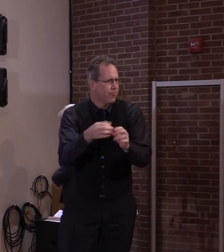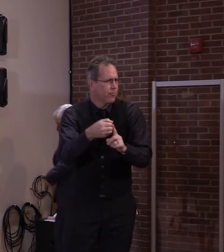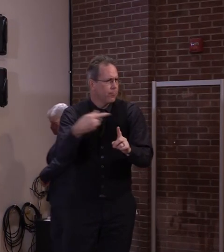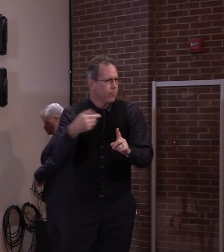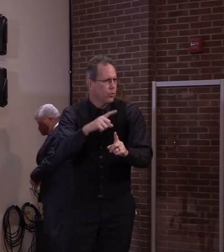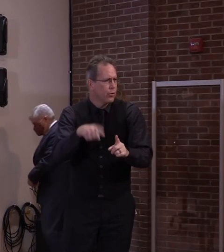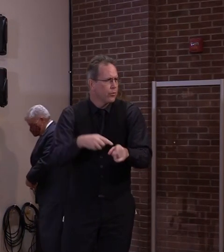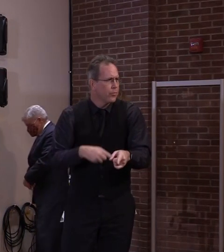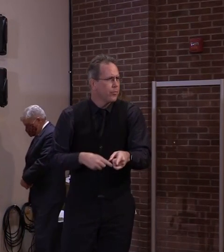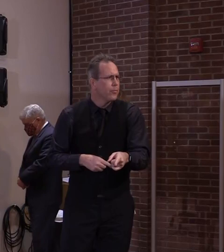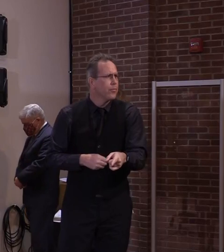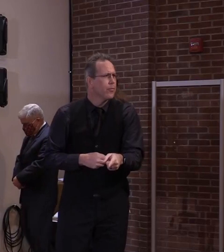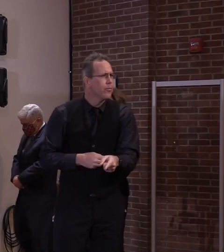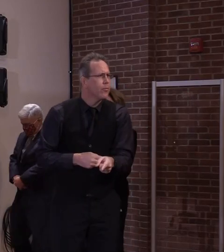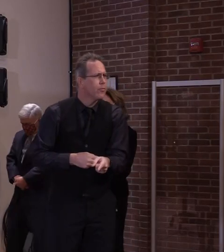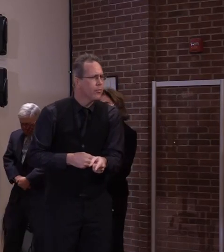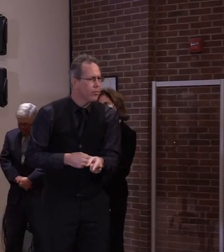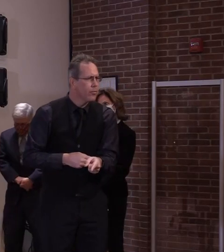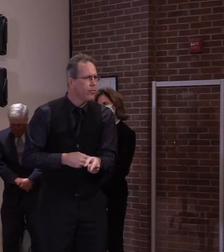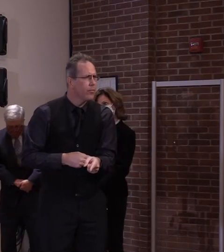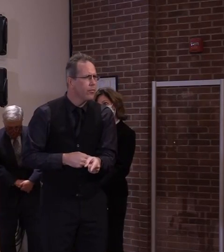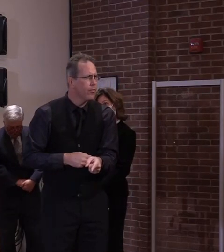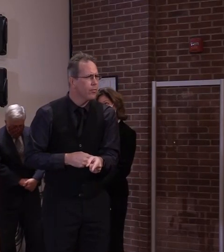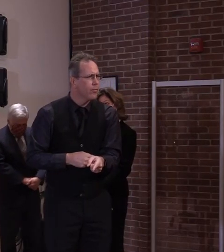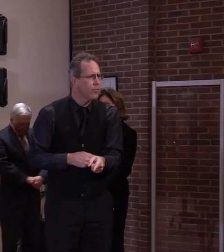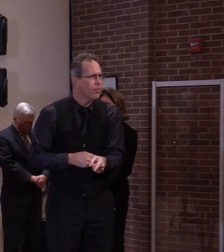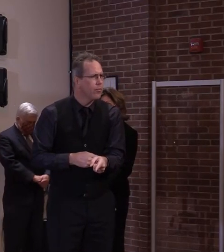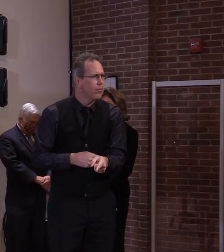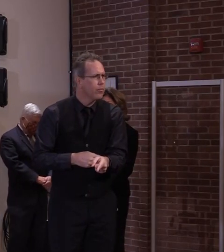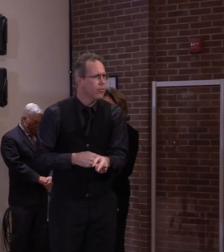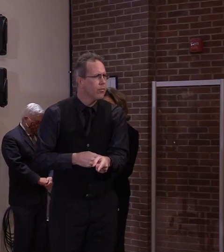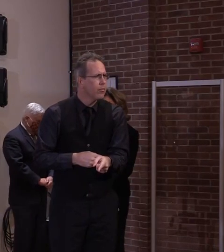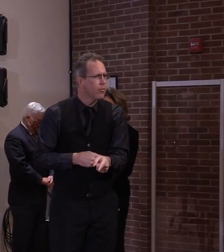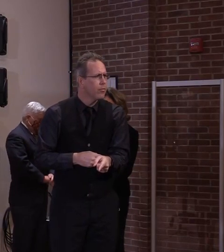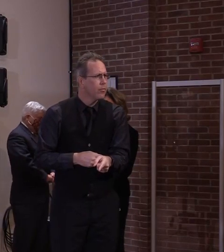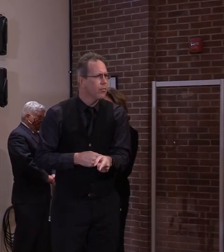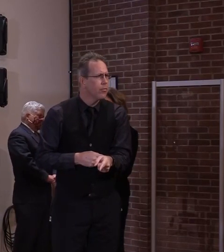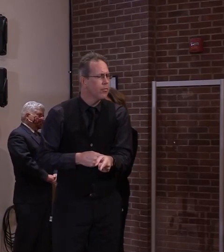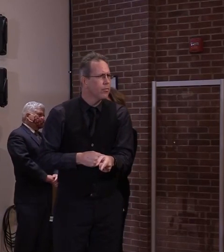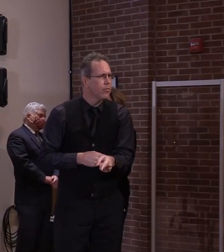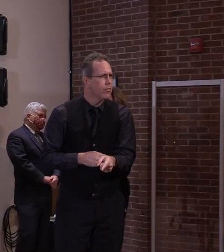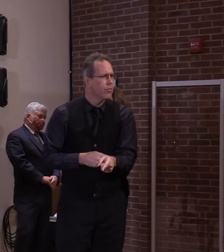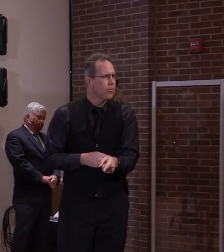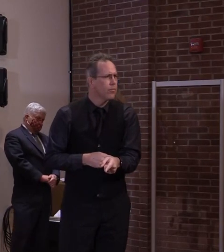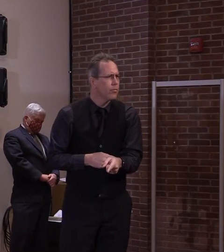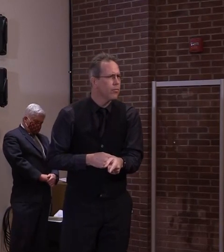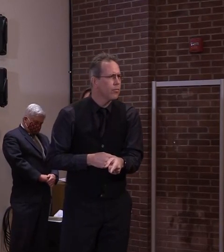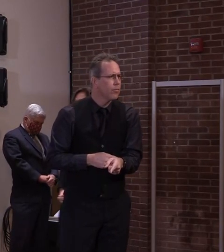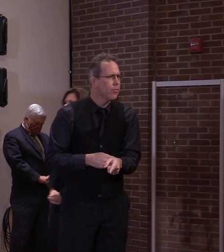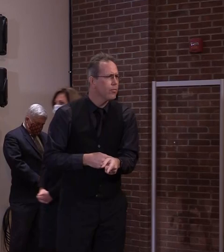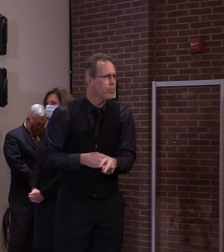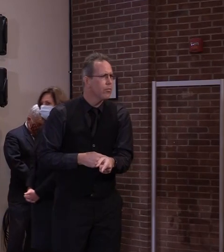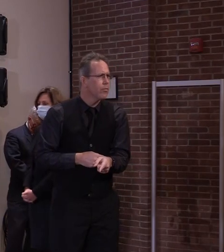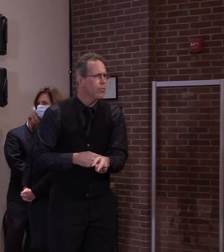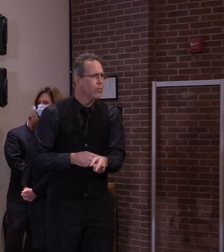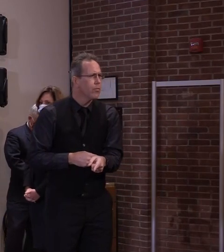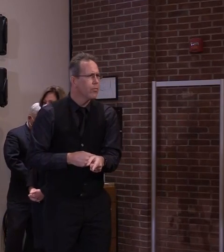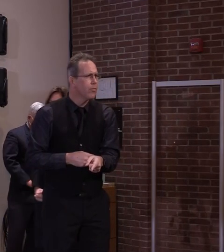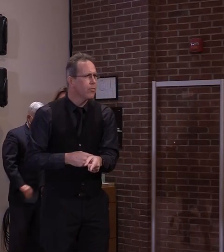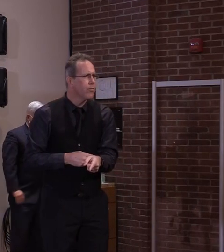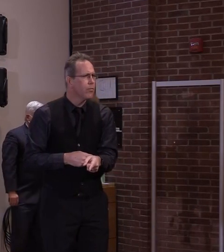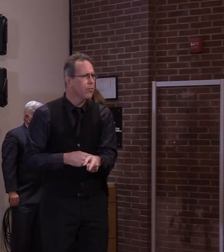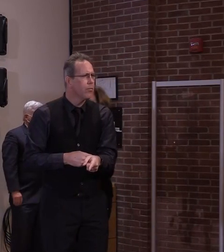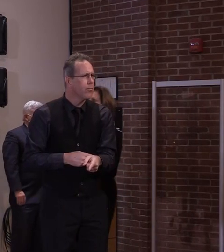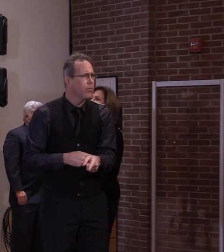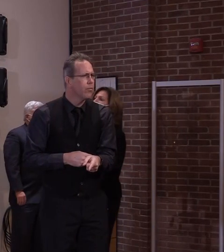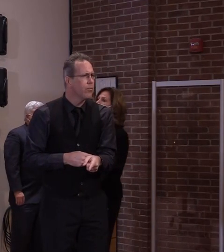of those guidelines about, for example, people who are close contacts not needing to quarantine, that's true for you if you've